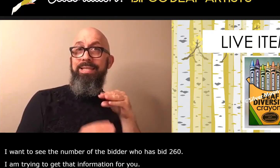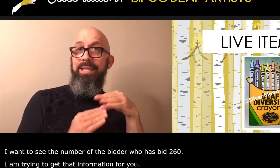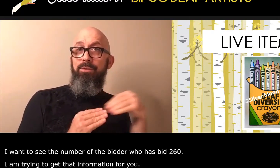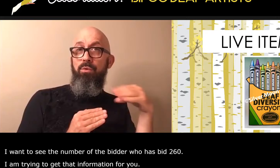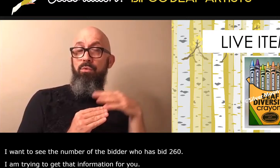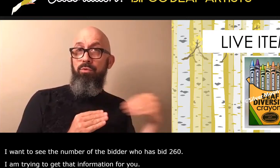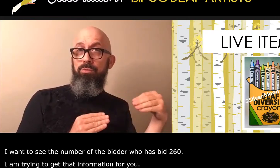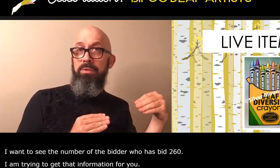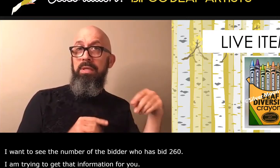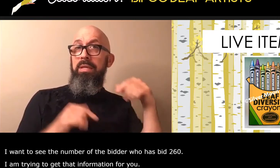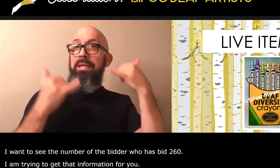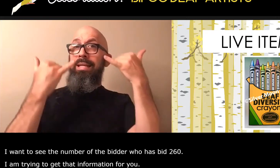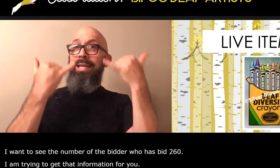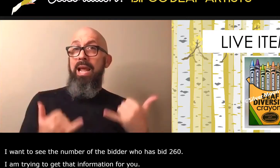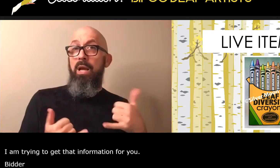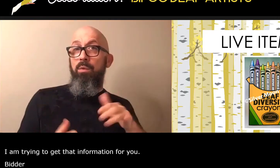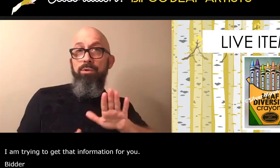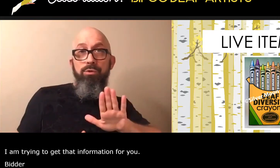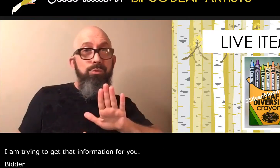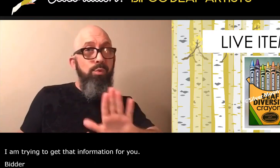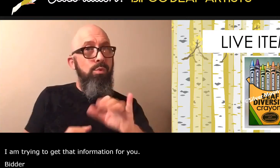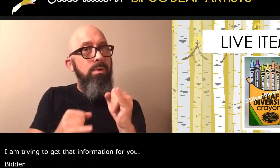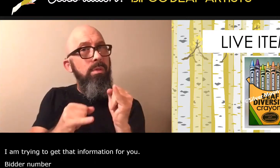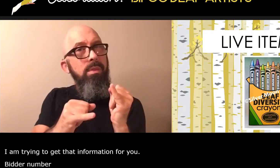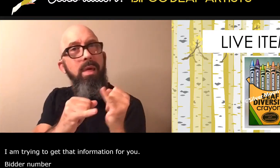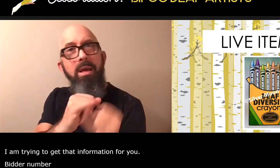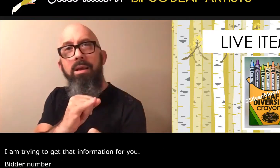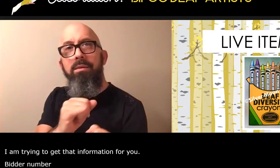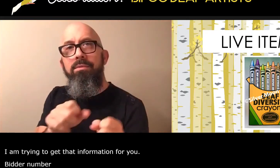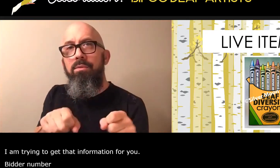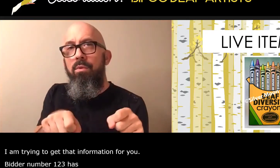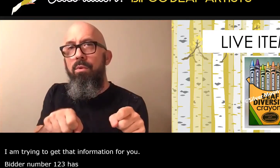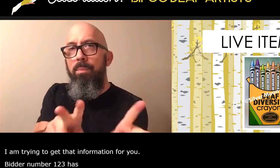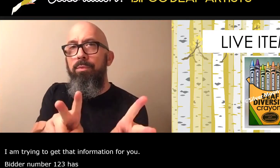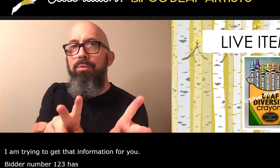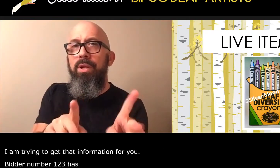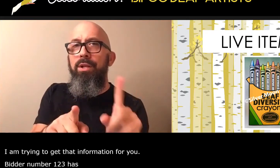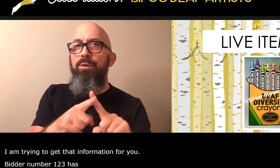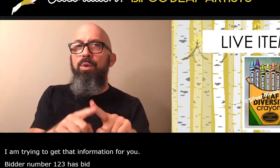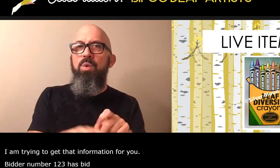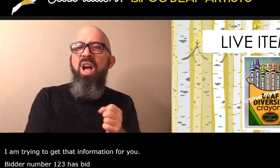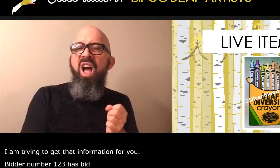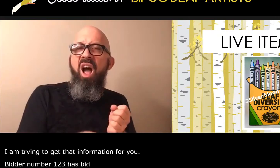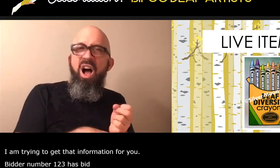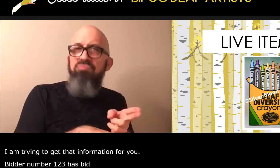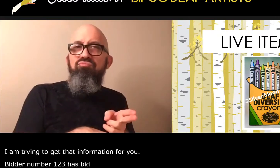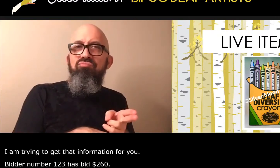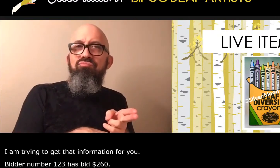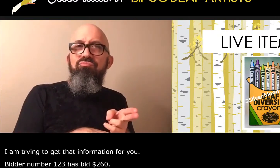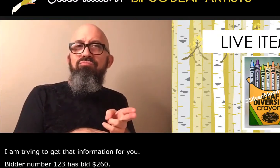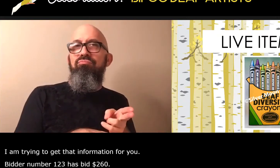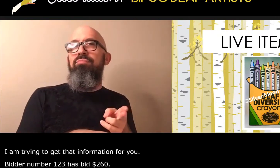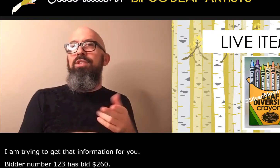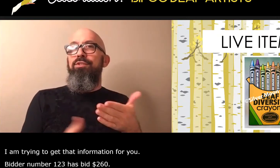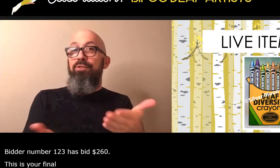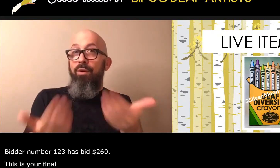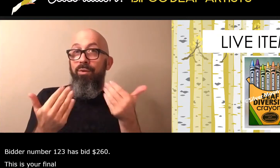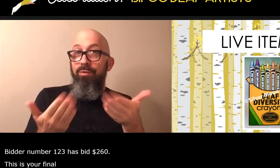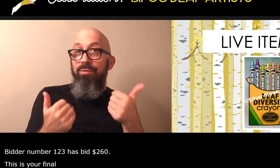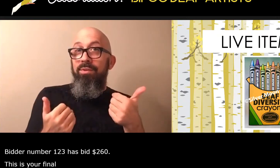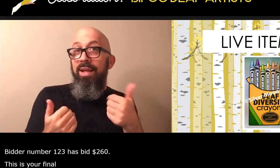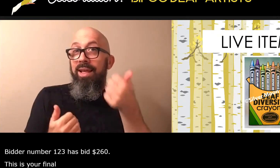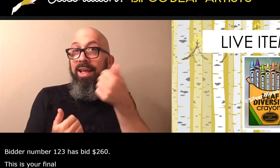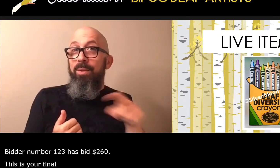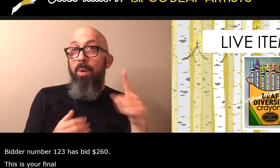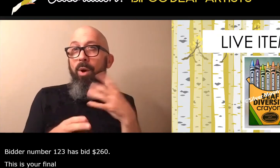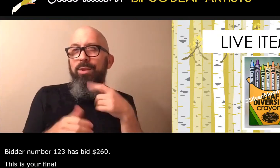Bidder number 123 has bid $260. This is your final opportunity